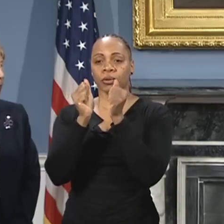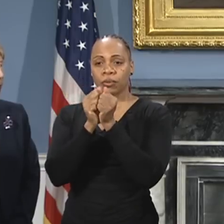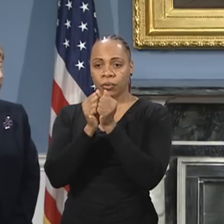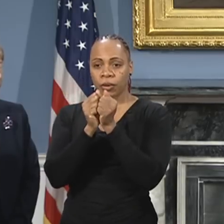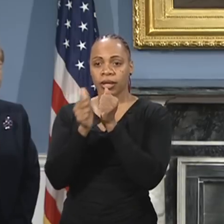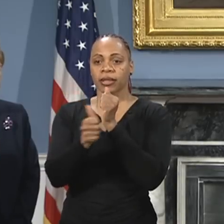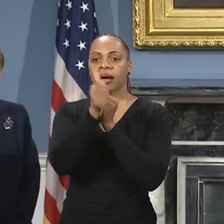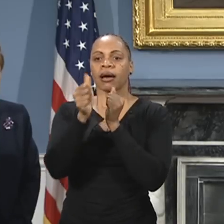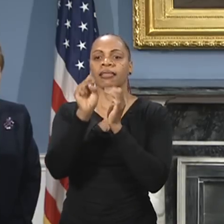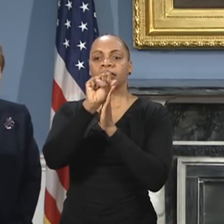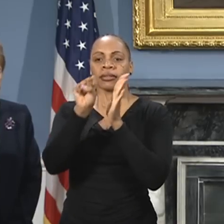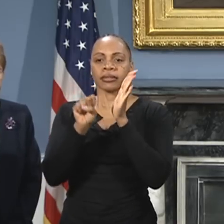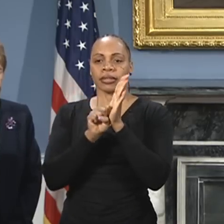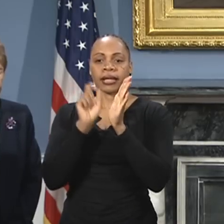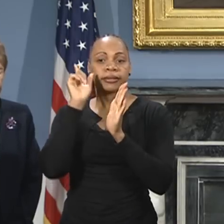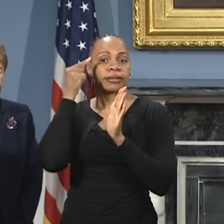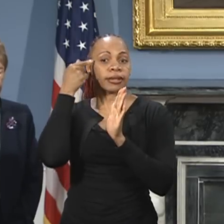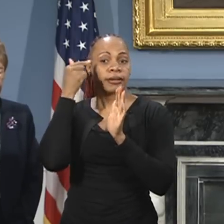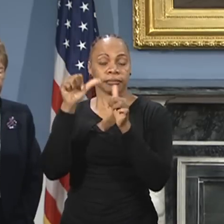other agencies.